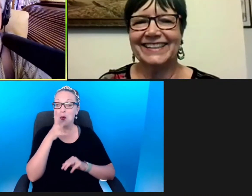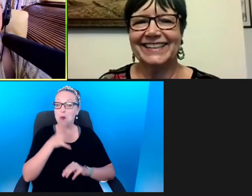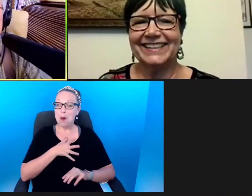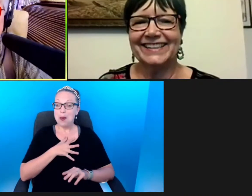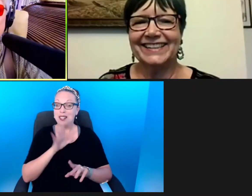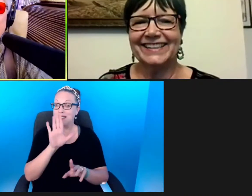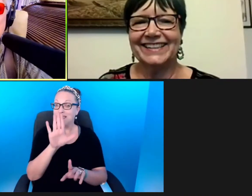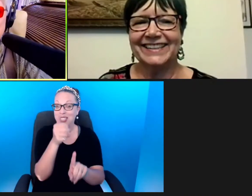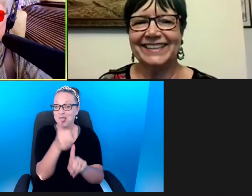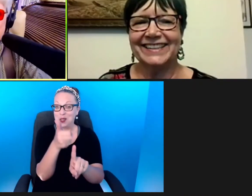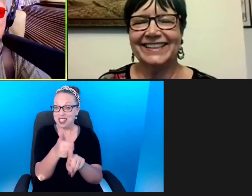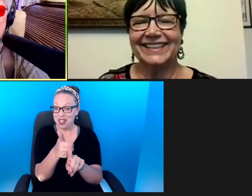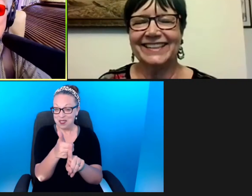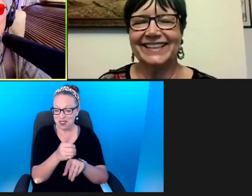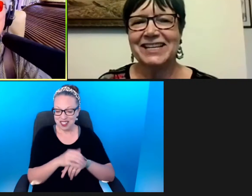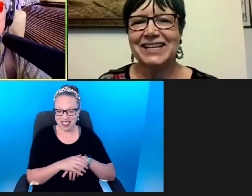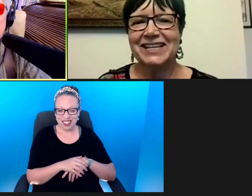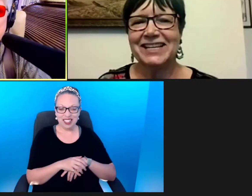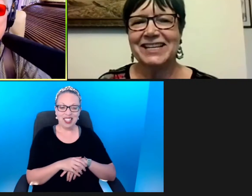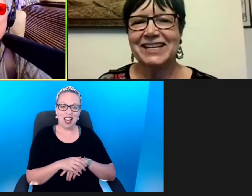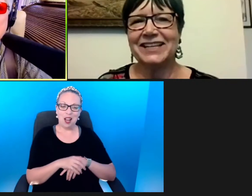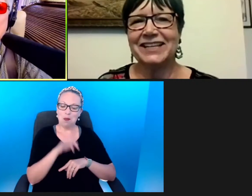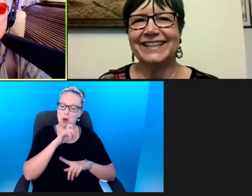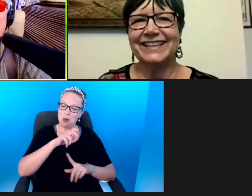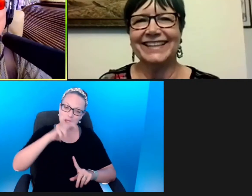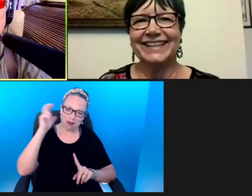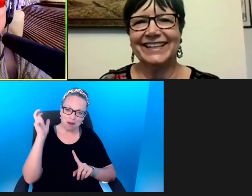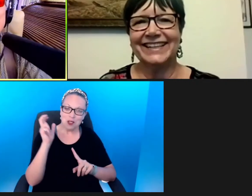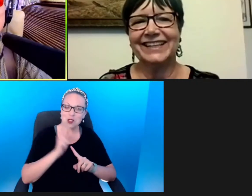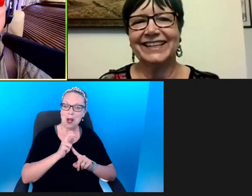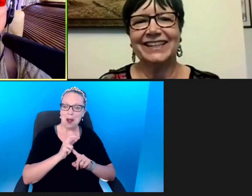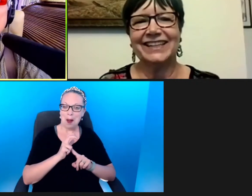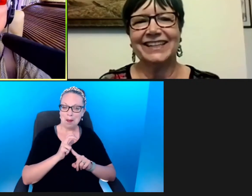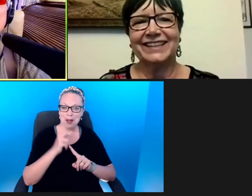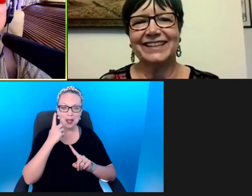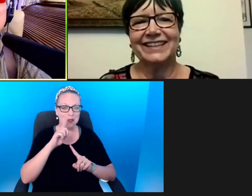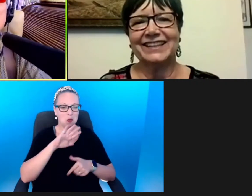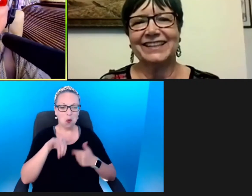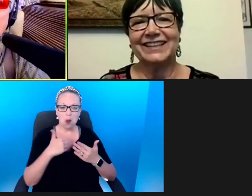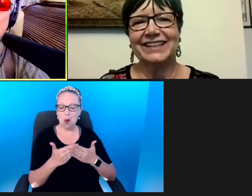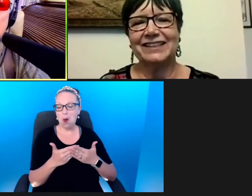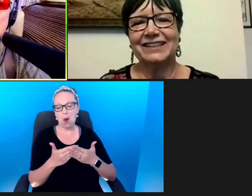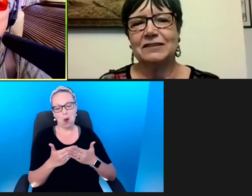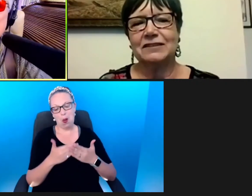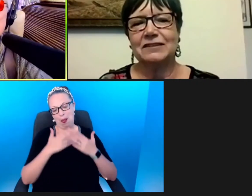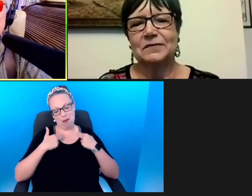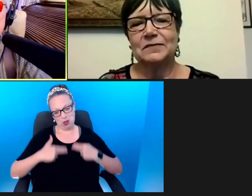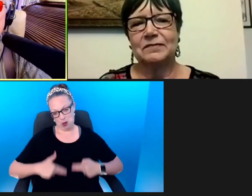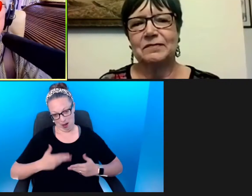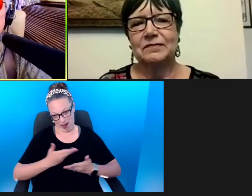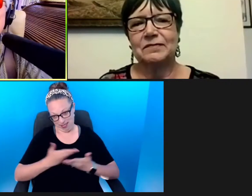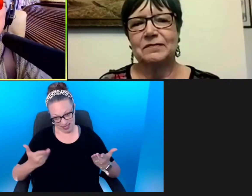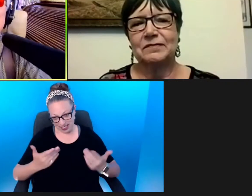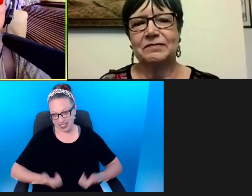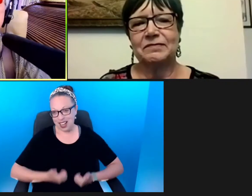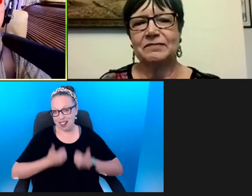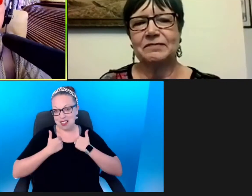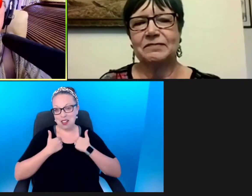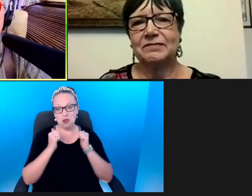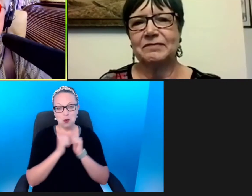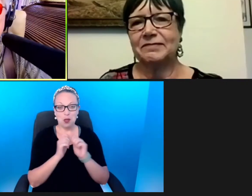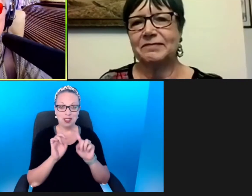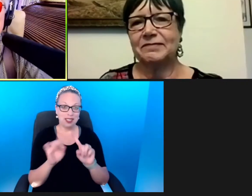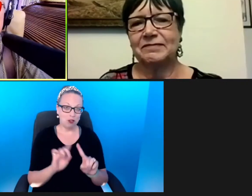account, a real champion for all of humanity who live with the